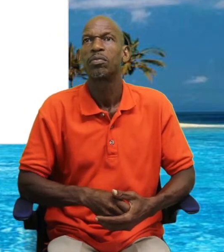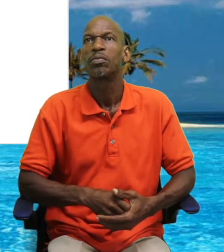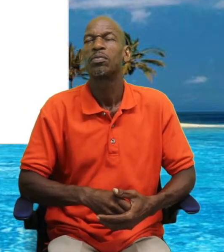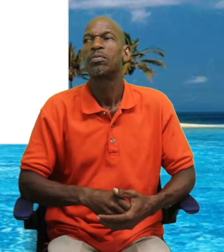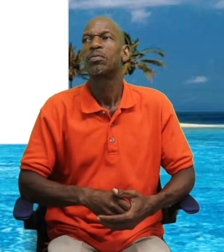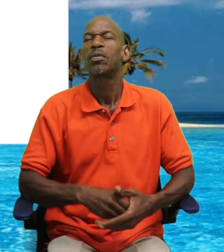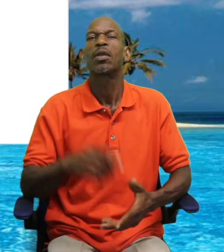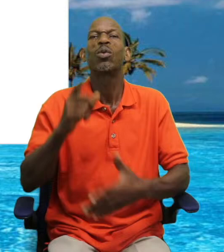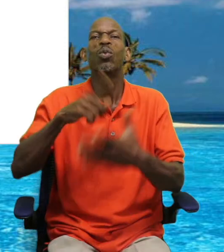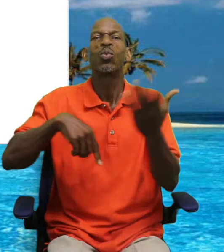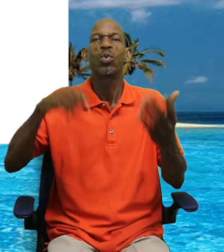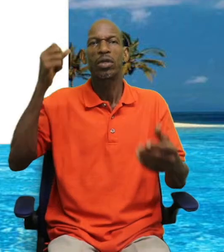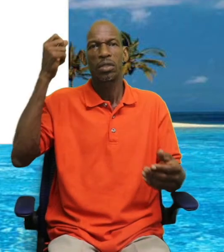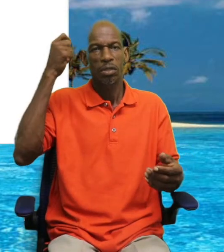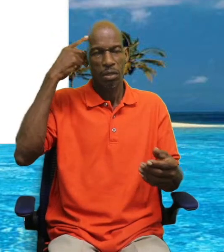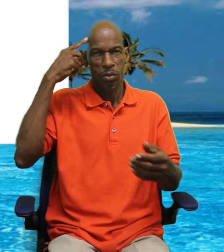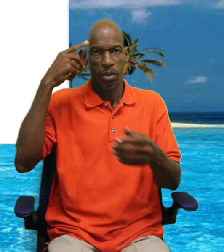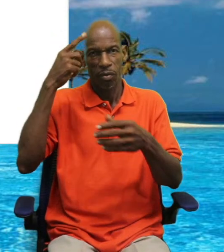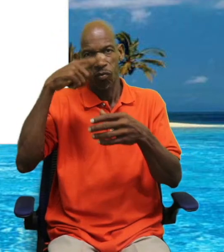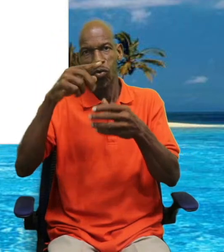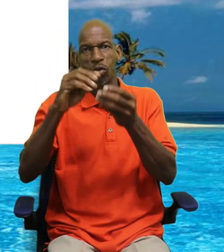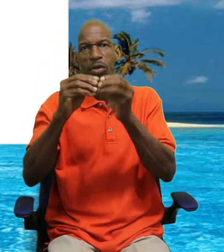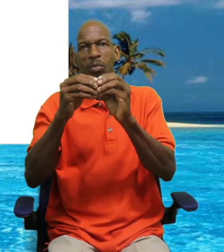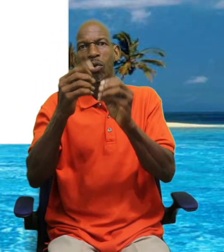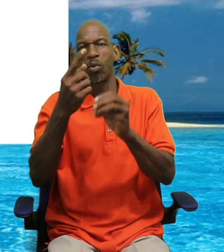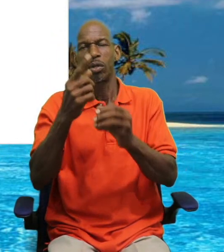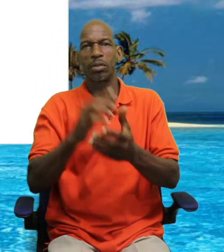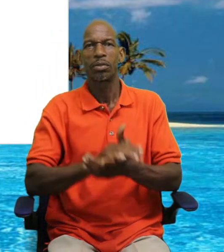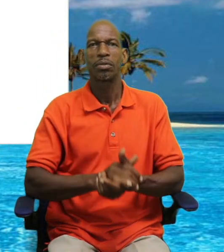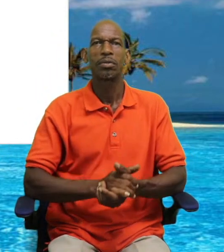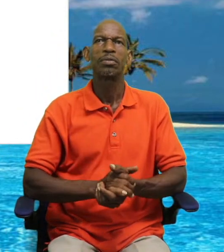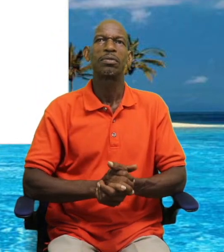What is the subject of the sentence?